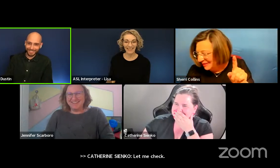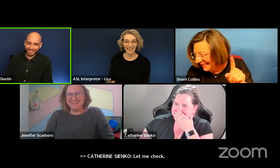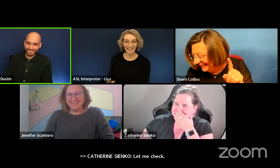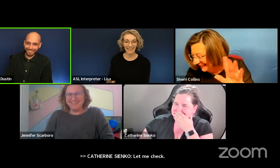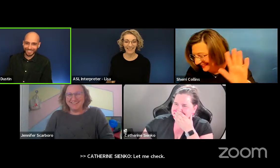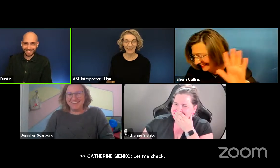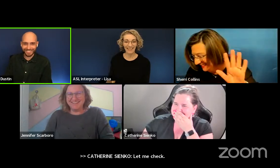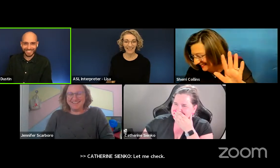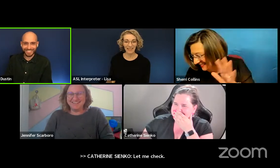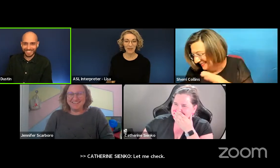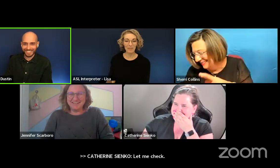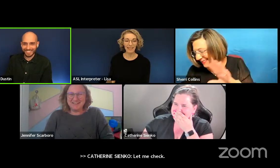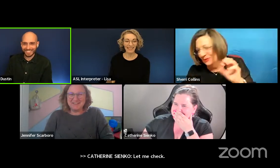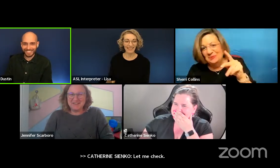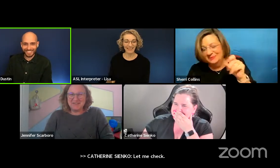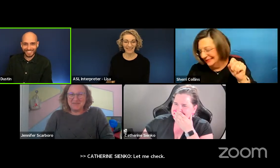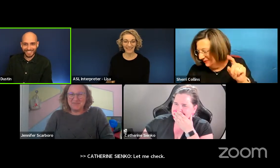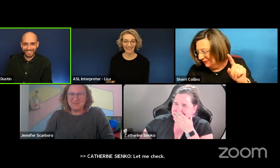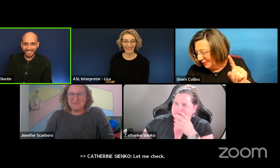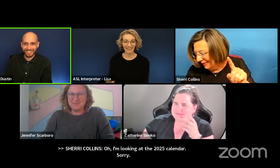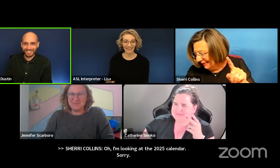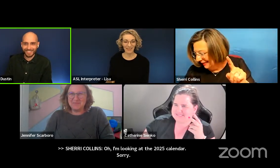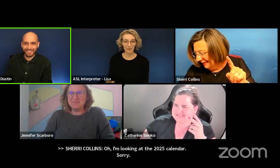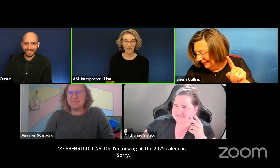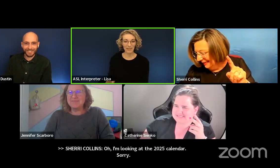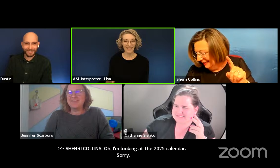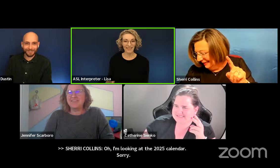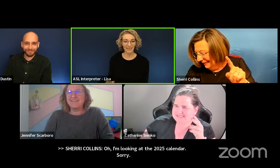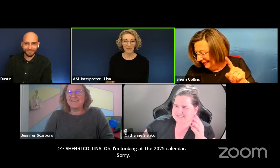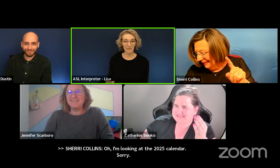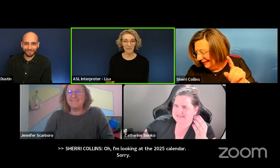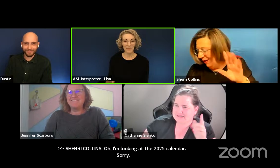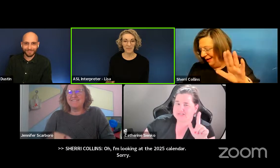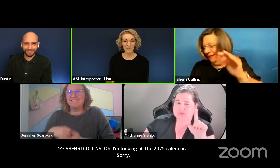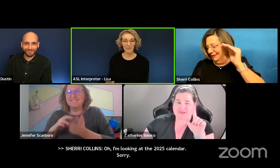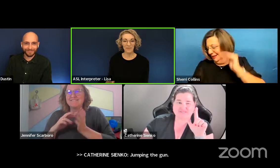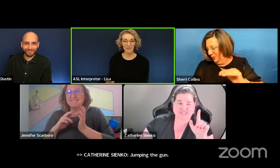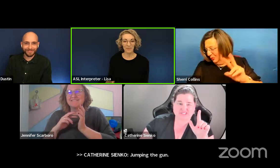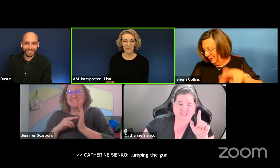gun. Give me a minute. Oops.